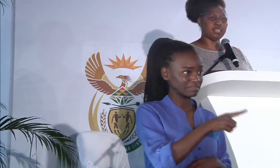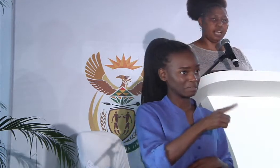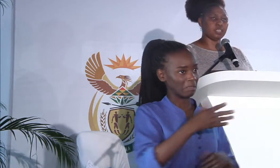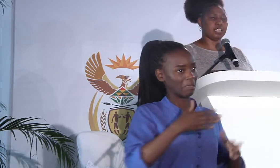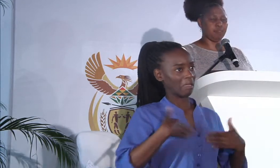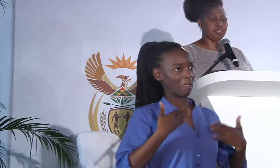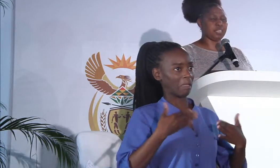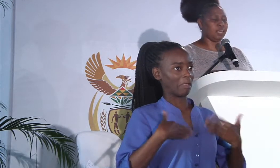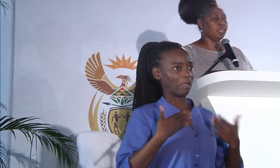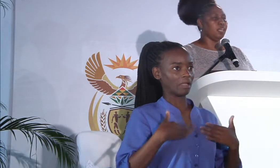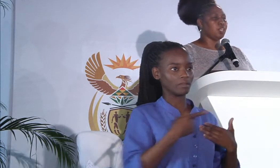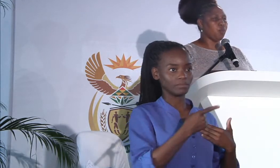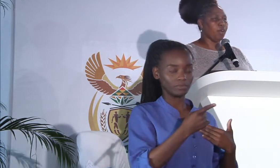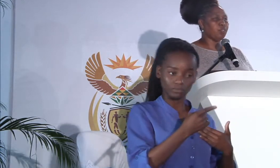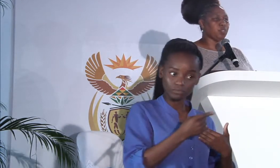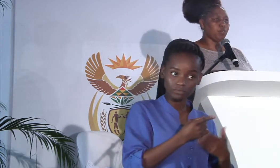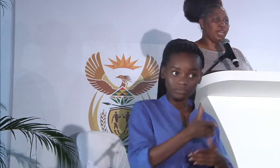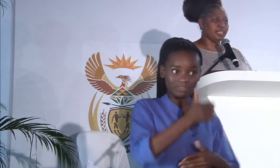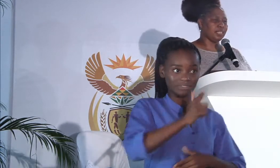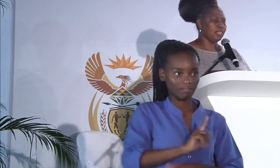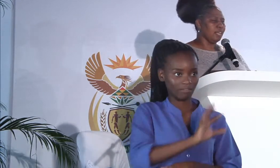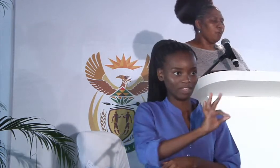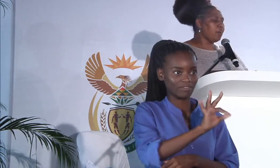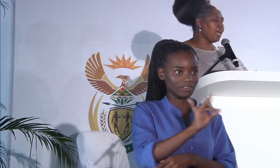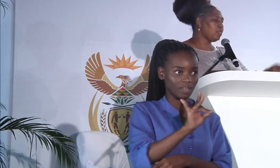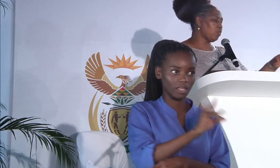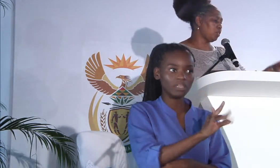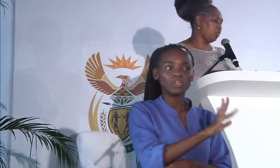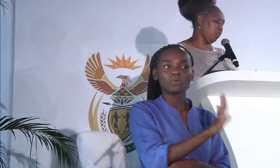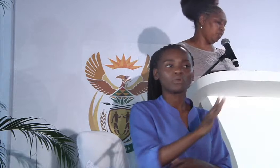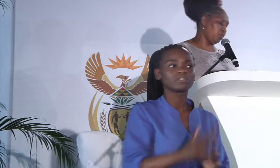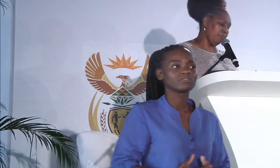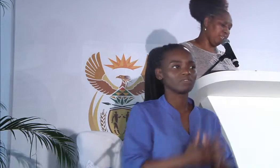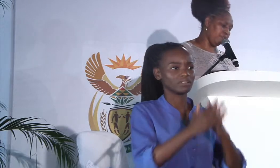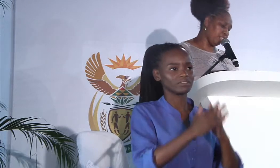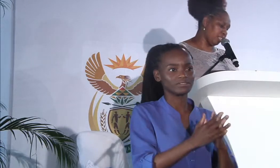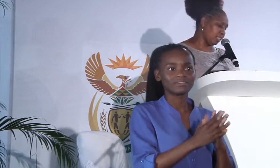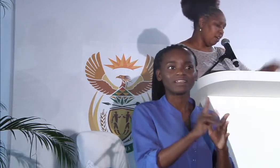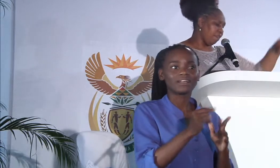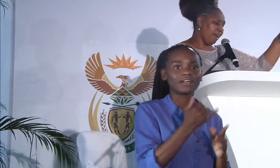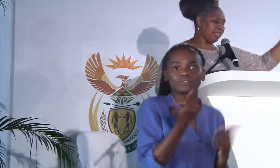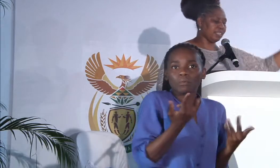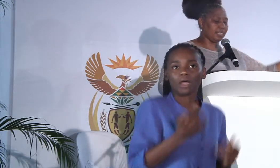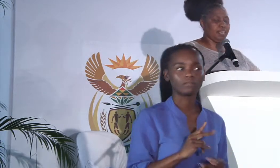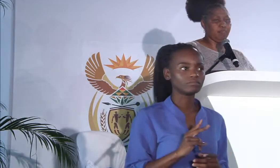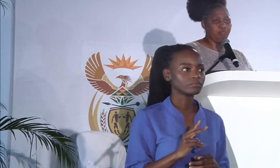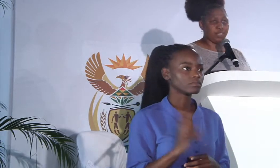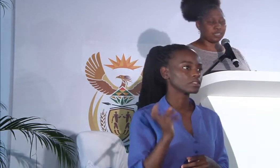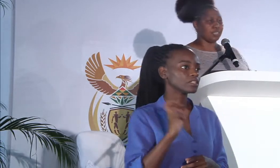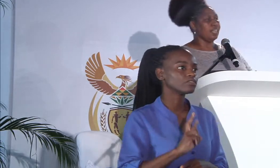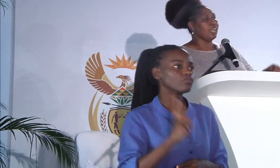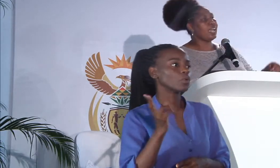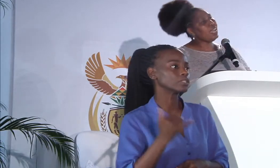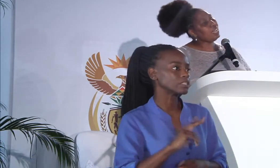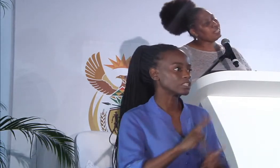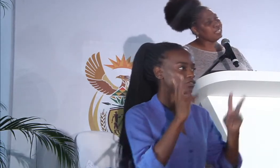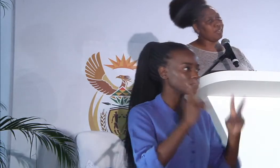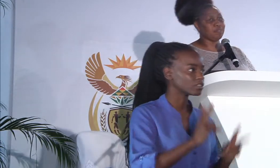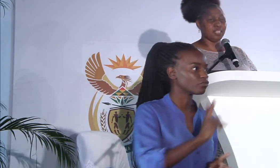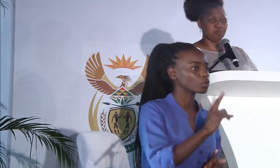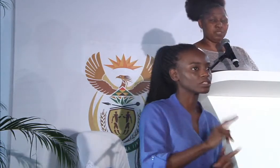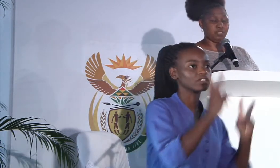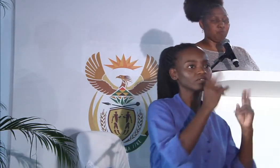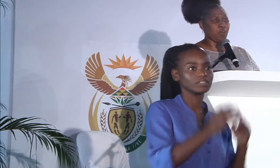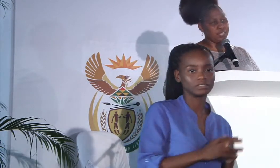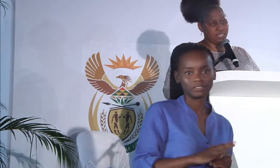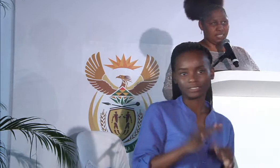tell us every day, you are not united. We can't talk to you in too many voices. Find a single voice. And they kept us